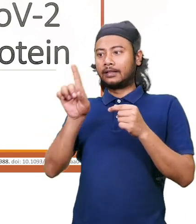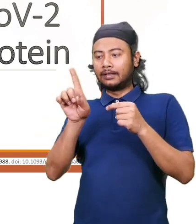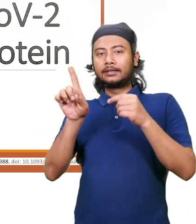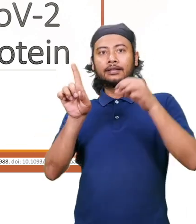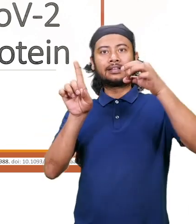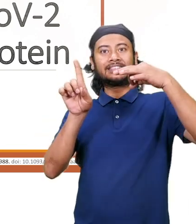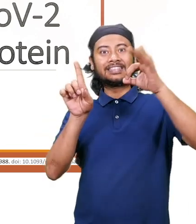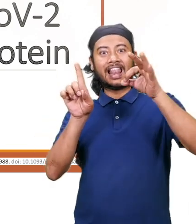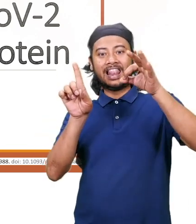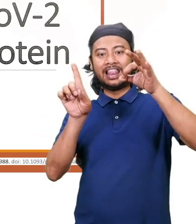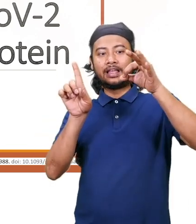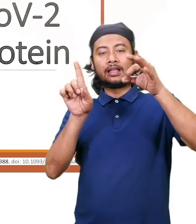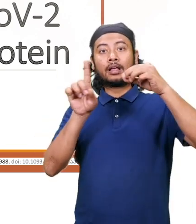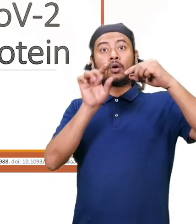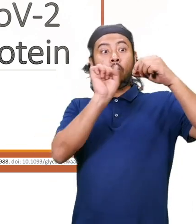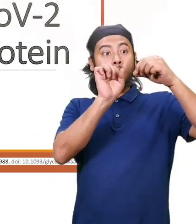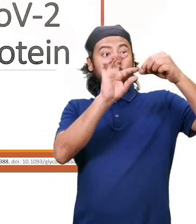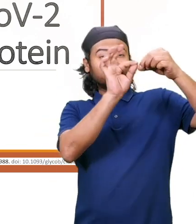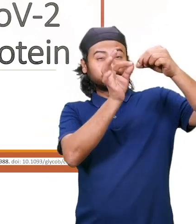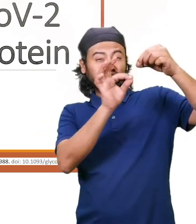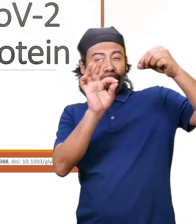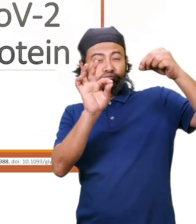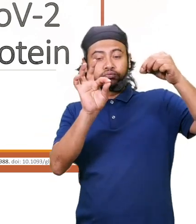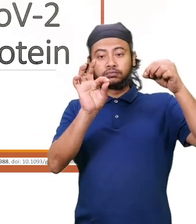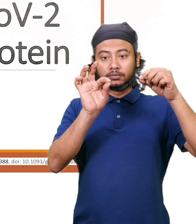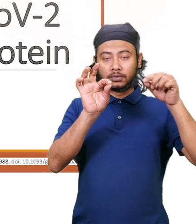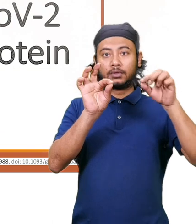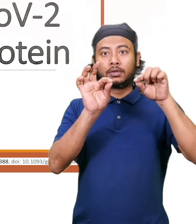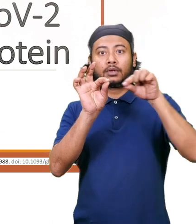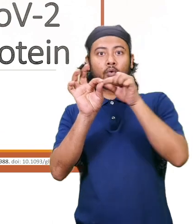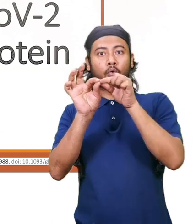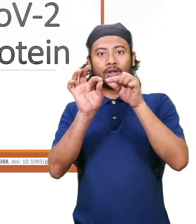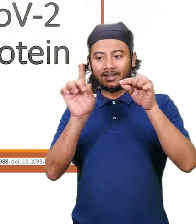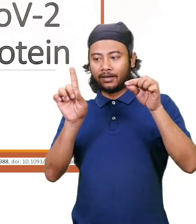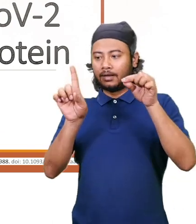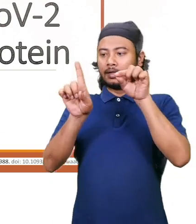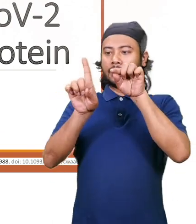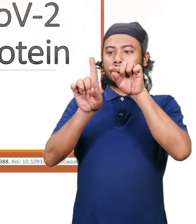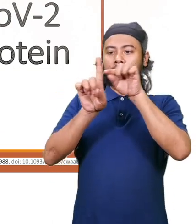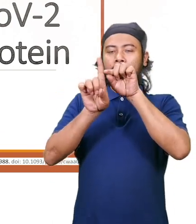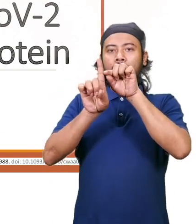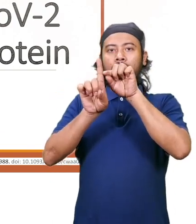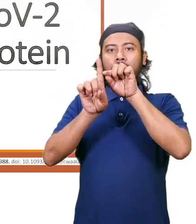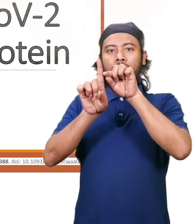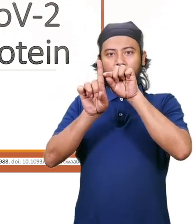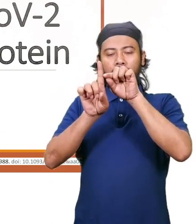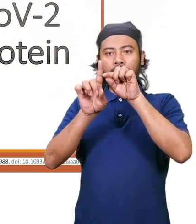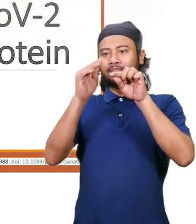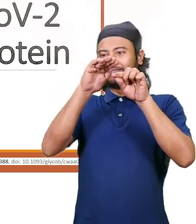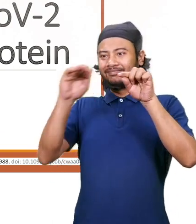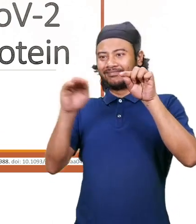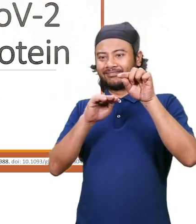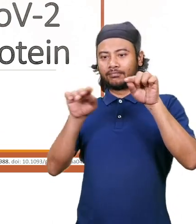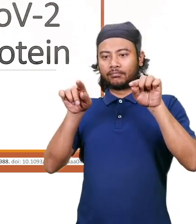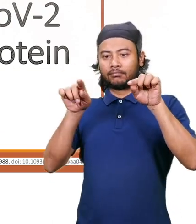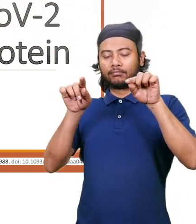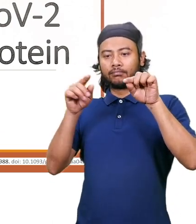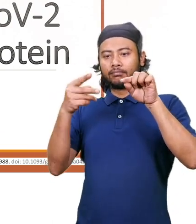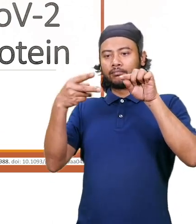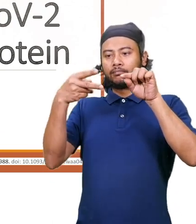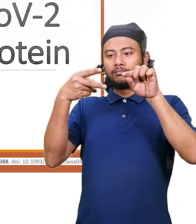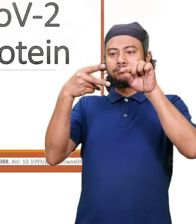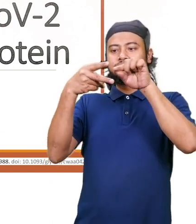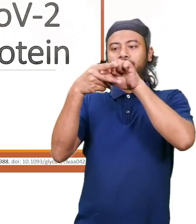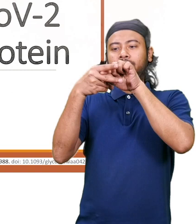are also called furin cleavage site. So this site will be cleaved by the host proteases on their host